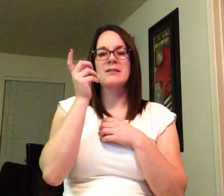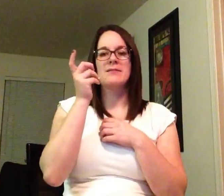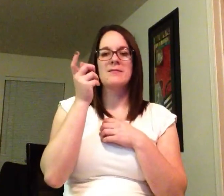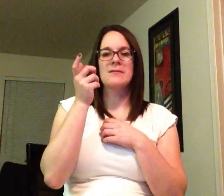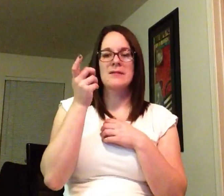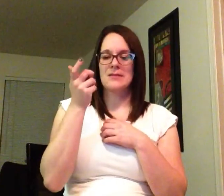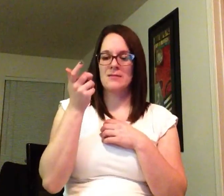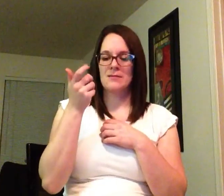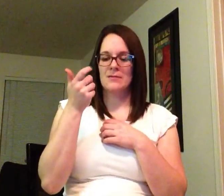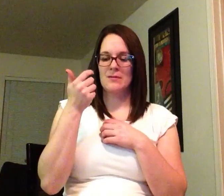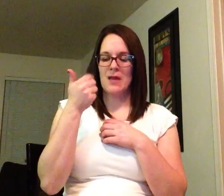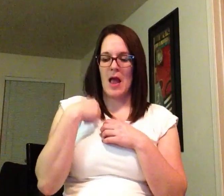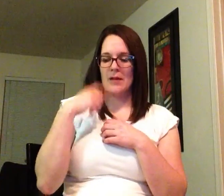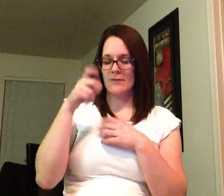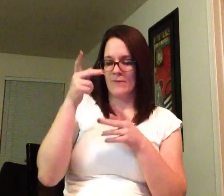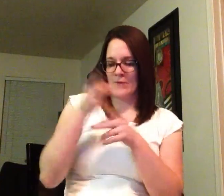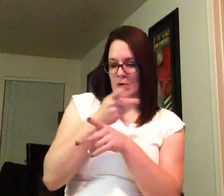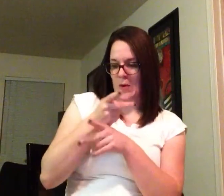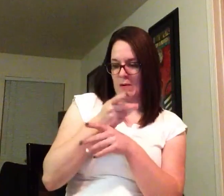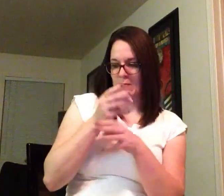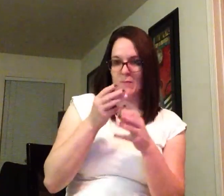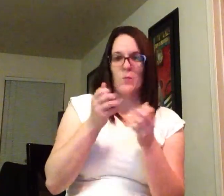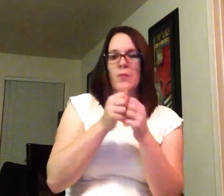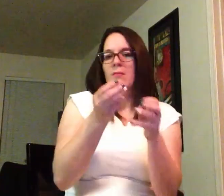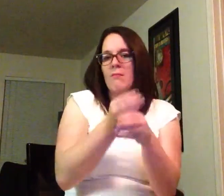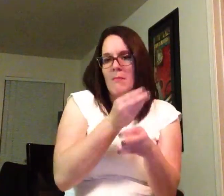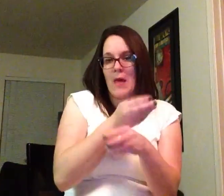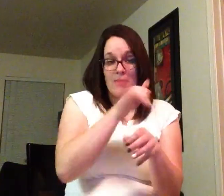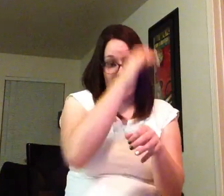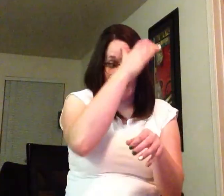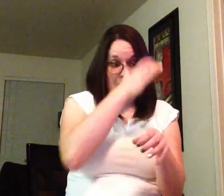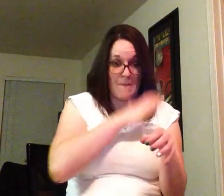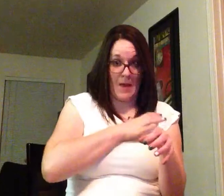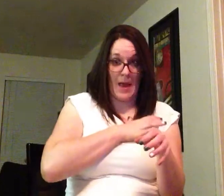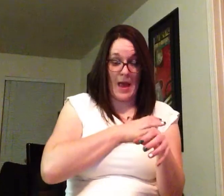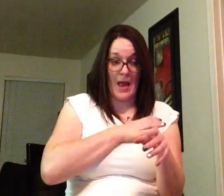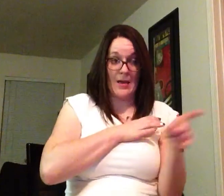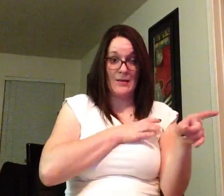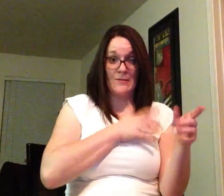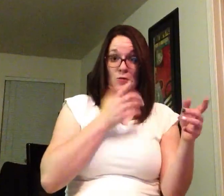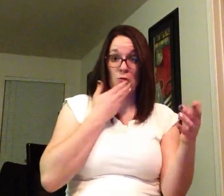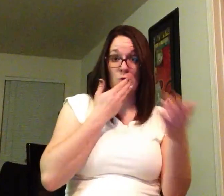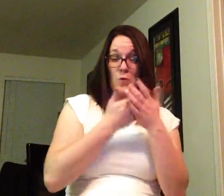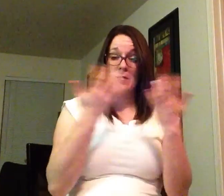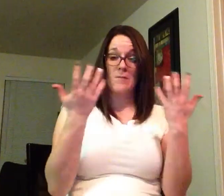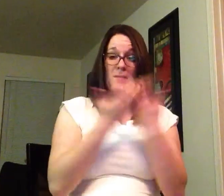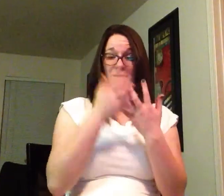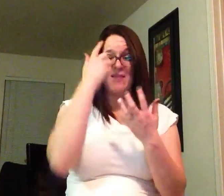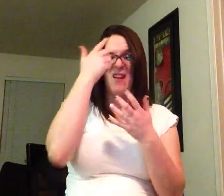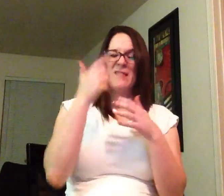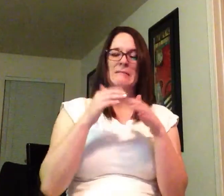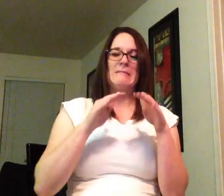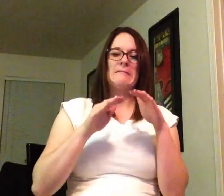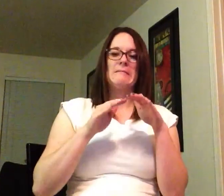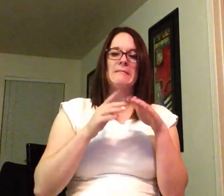or not I thought the guy that I found online would be a match with me. I figured there'd be a minimum of 700 points before I would agree to email somebody